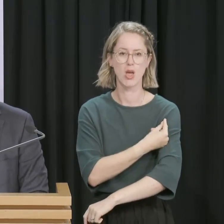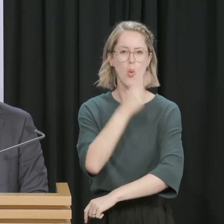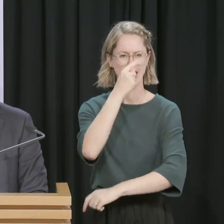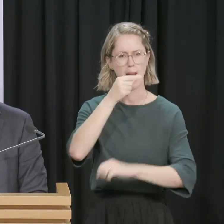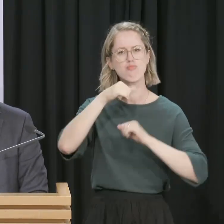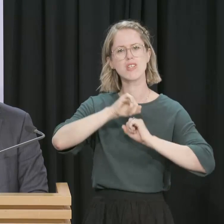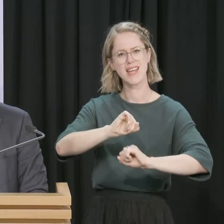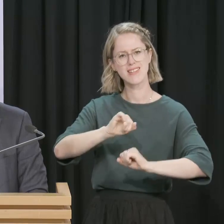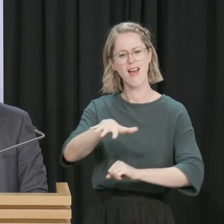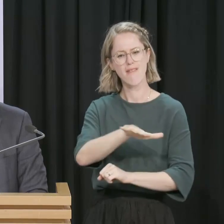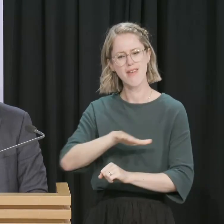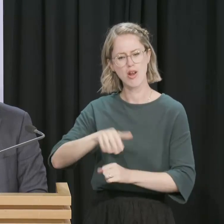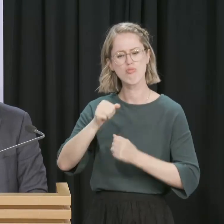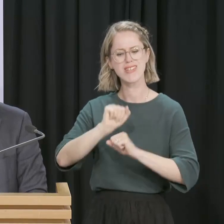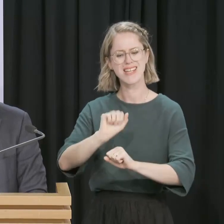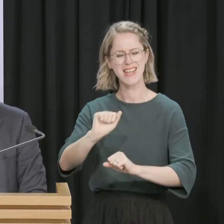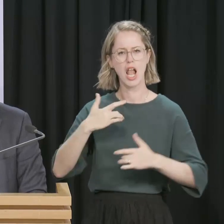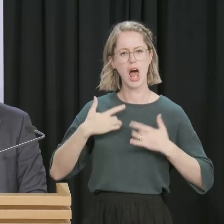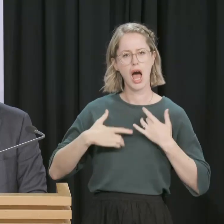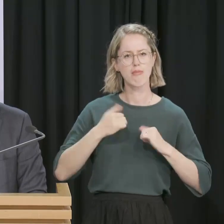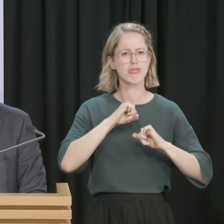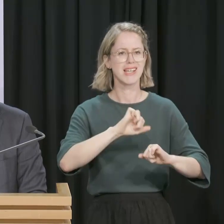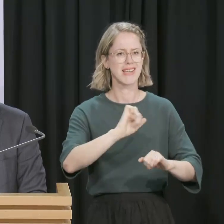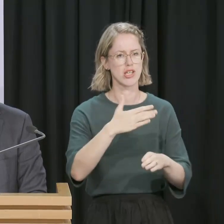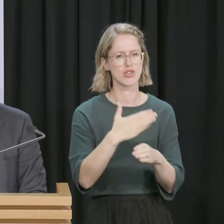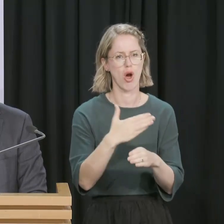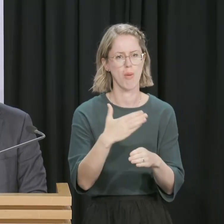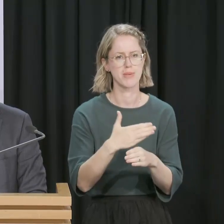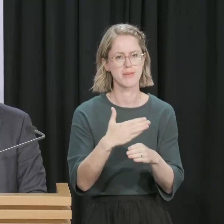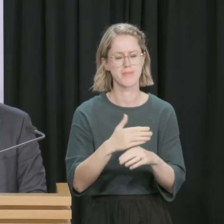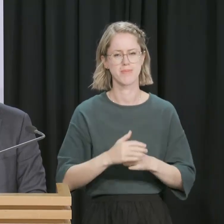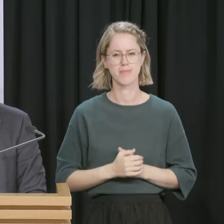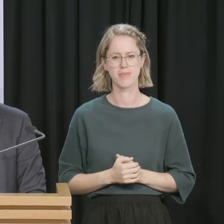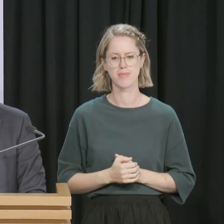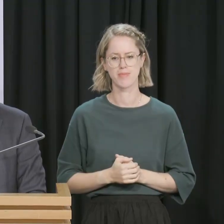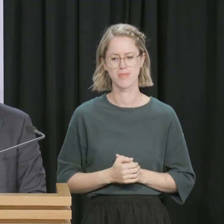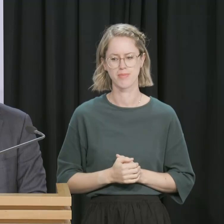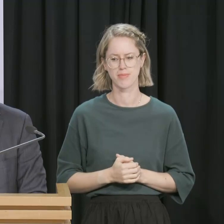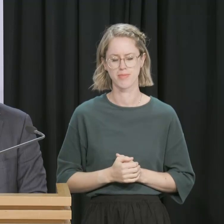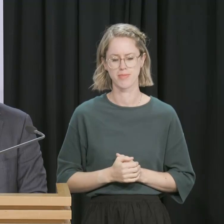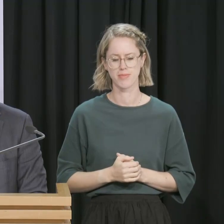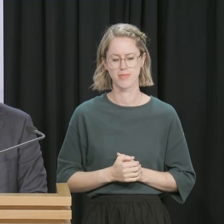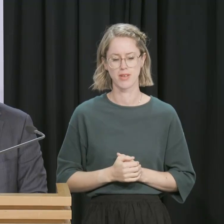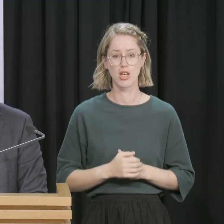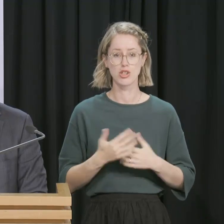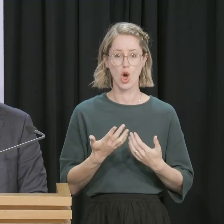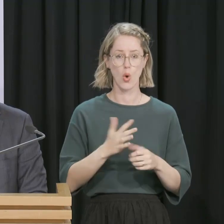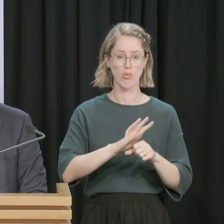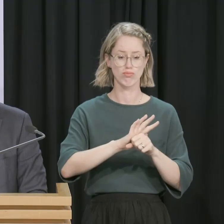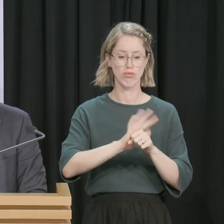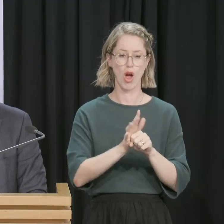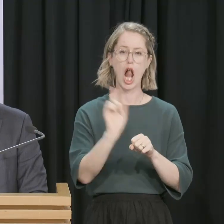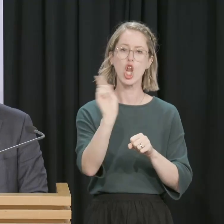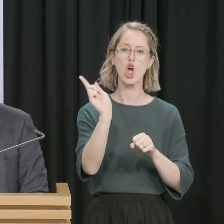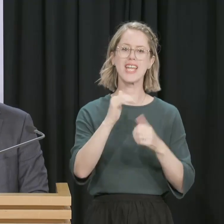whānau, their lives and their livelihoods. The biggest factor in lifting COVID-19 restrictions will